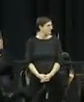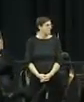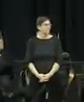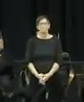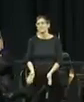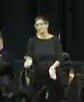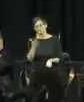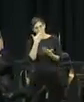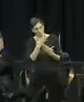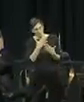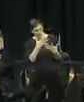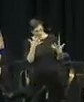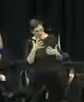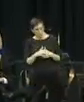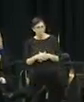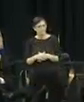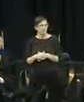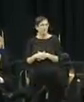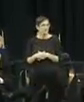Thank you very much, Andy.